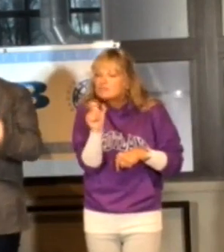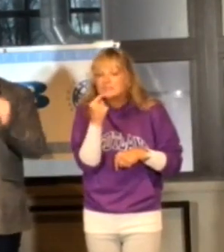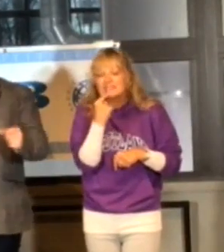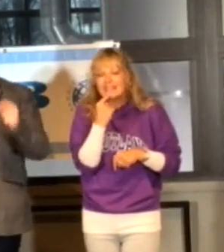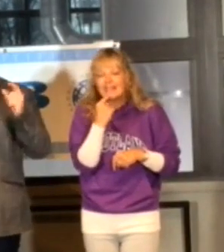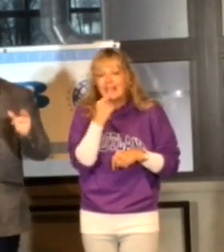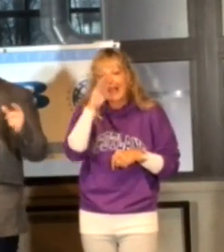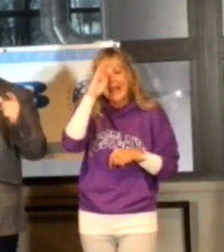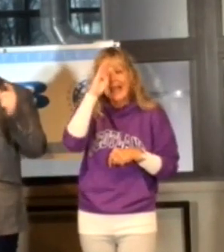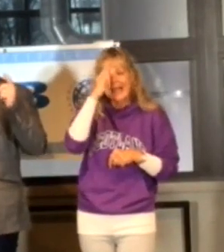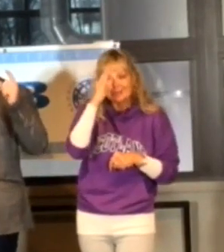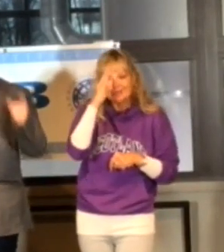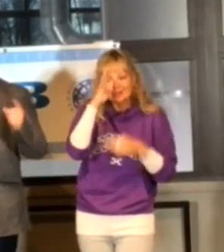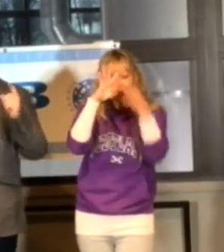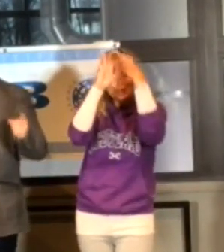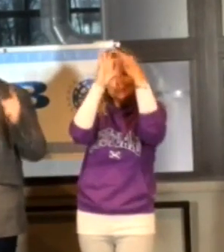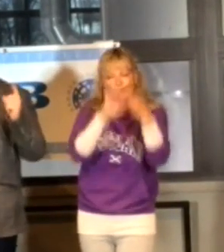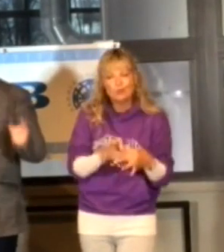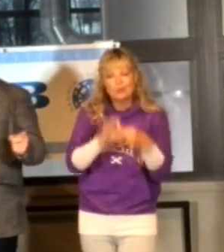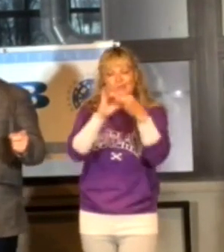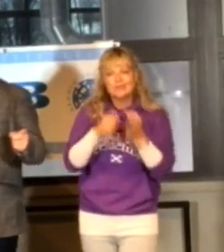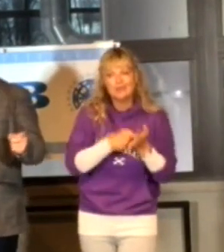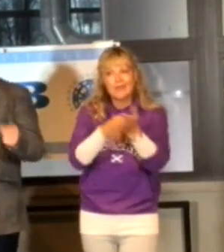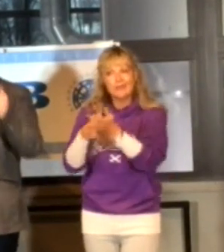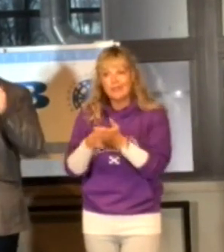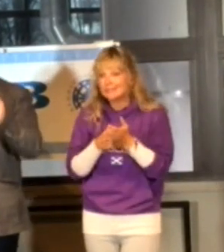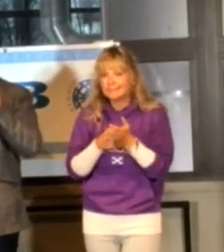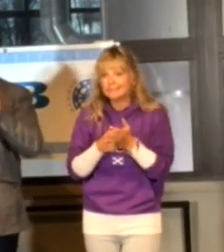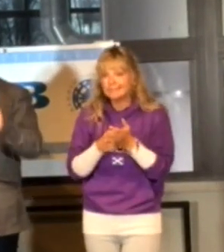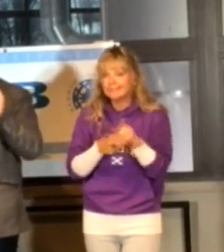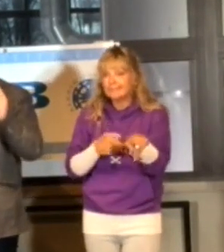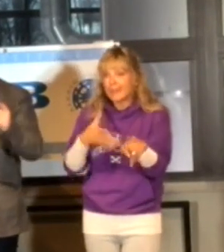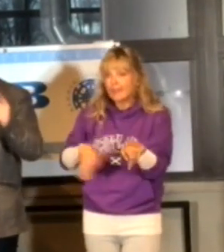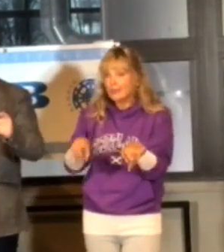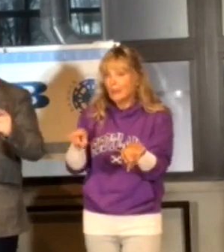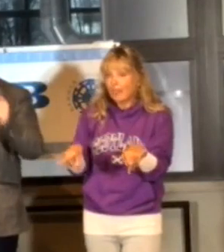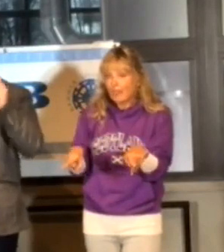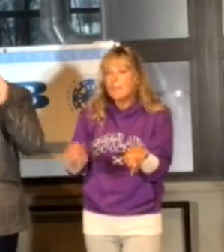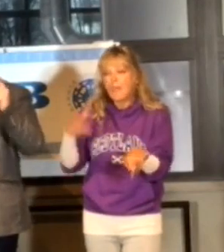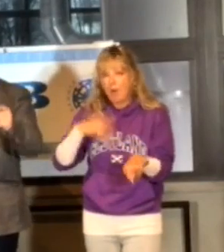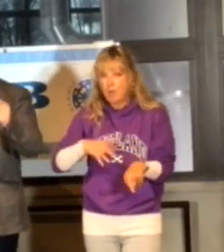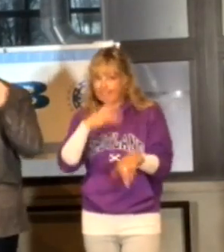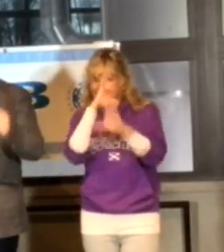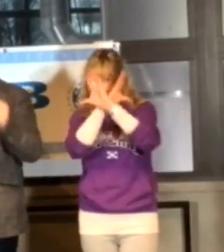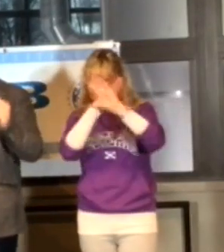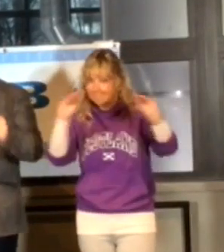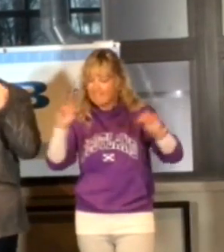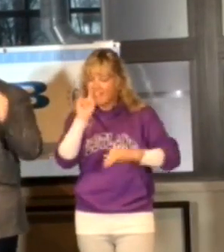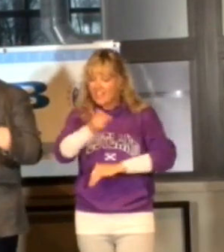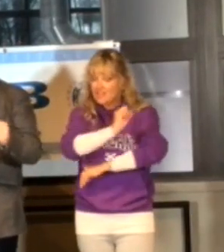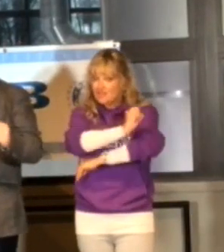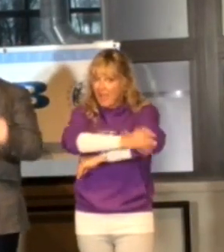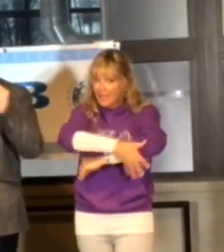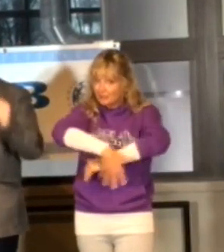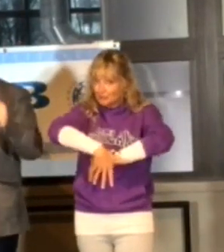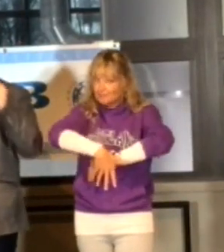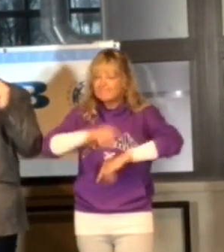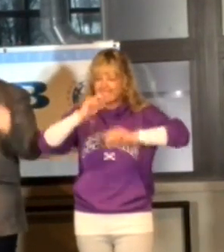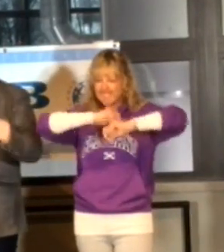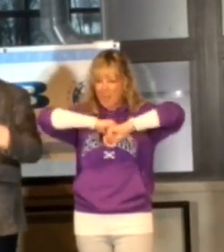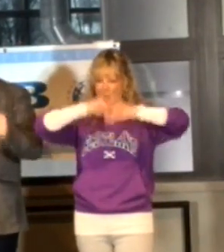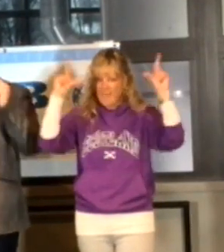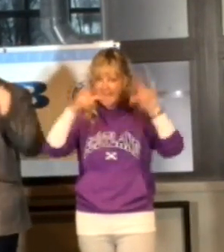It's not on their political agenda. But we want to send a clear message to them that the grassroots are awake, activists